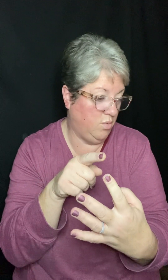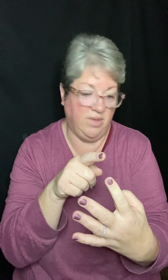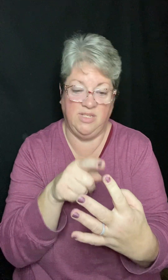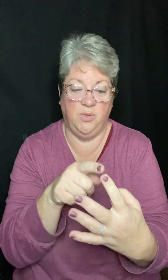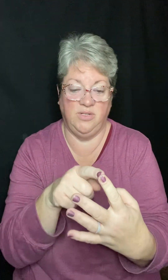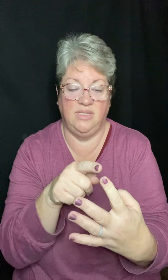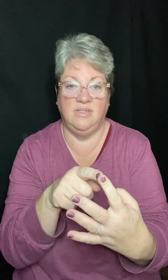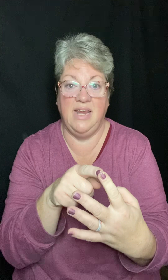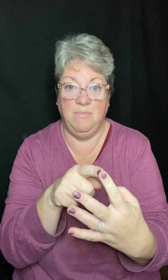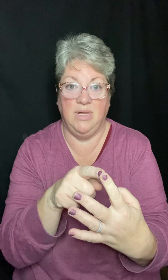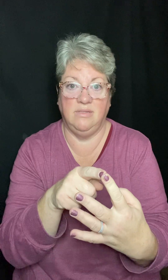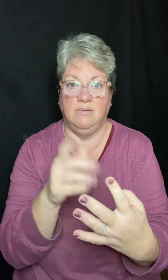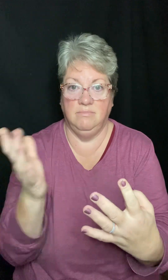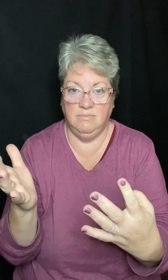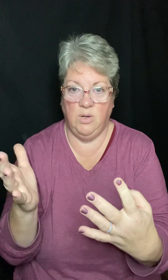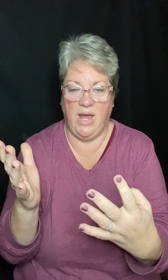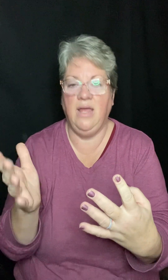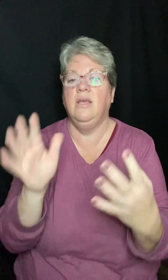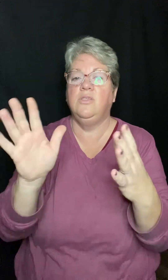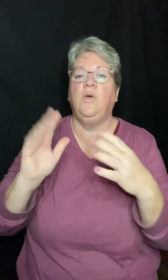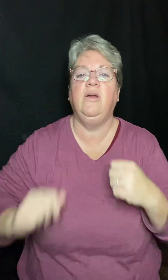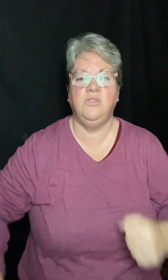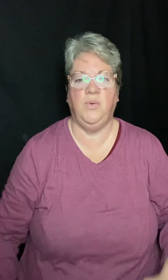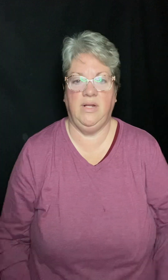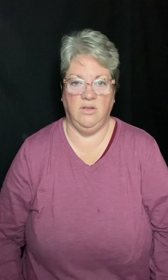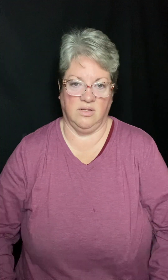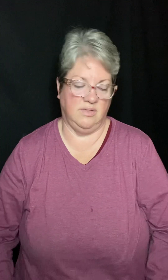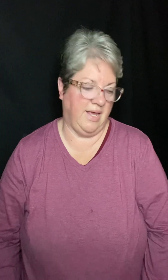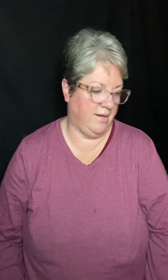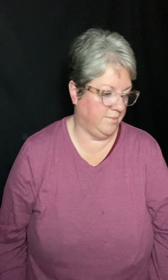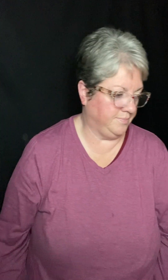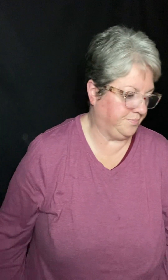this person's name is. Okay, so here's what it looks like.